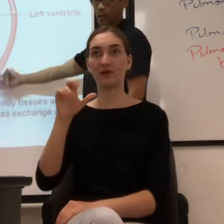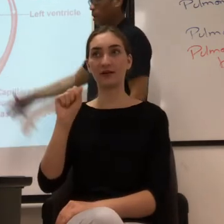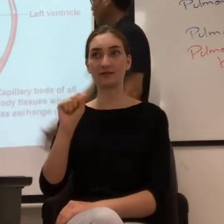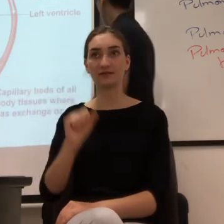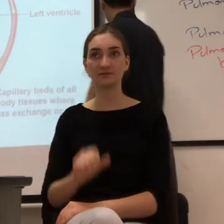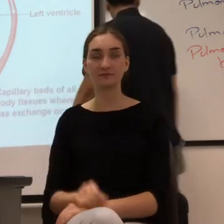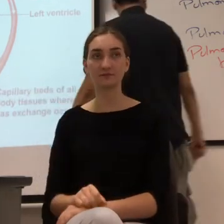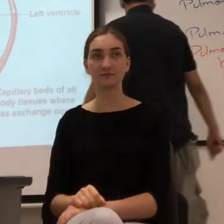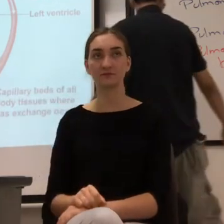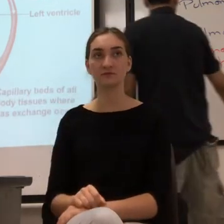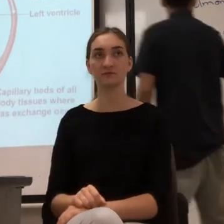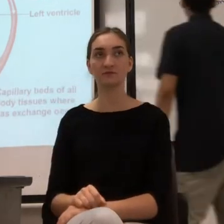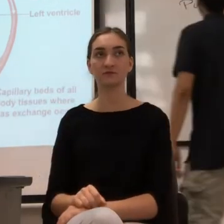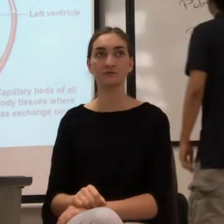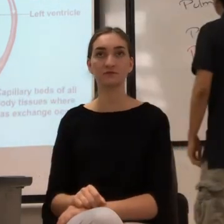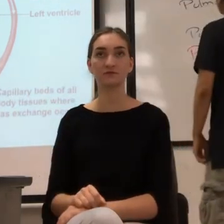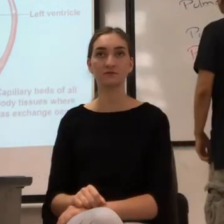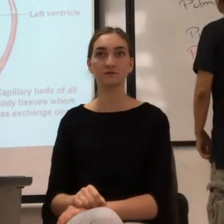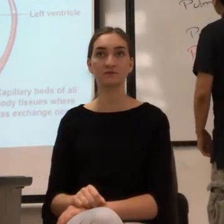body.